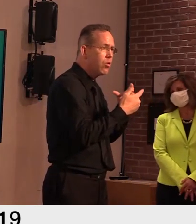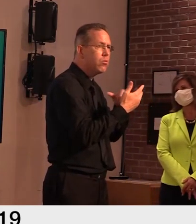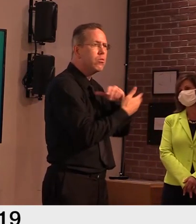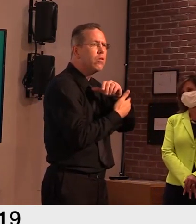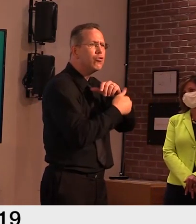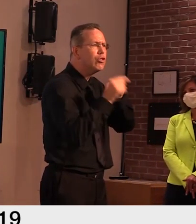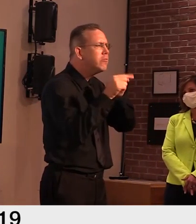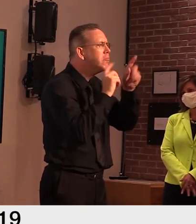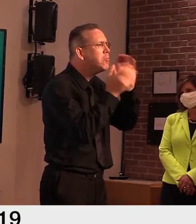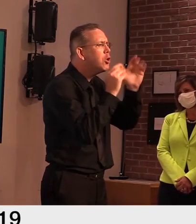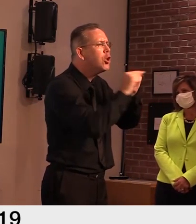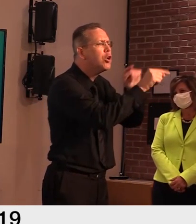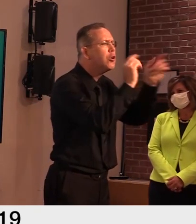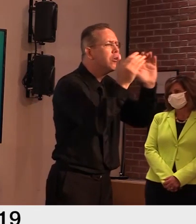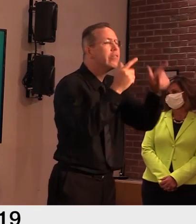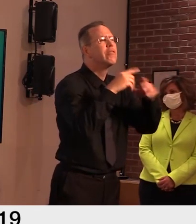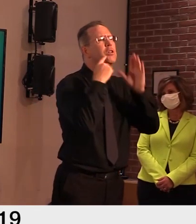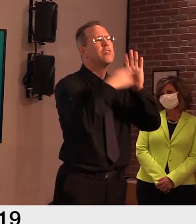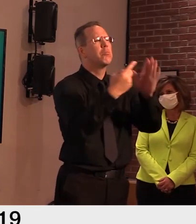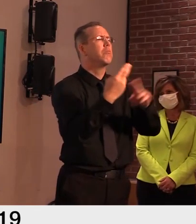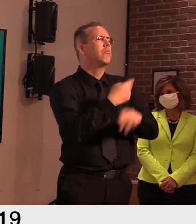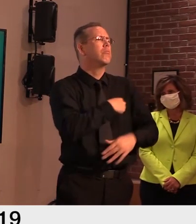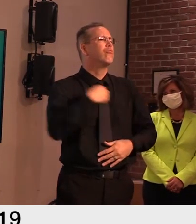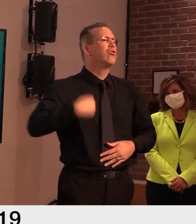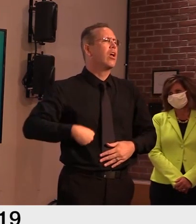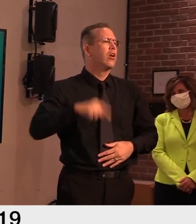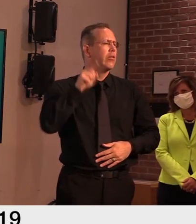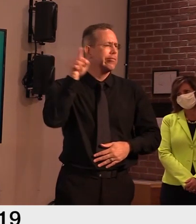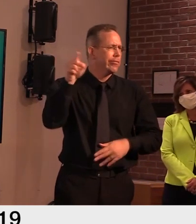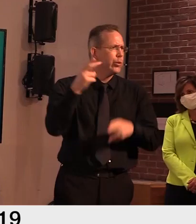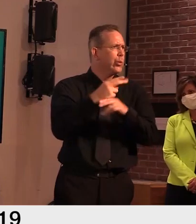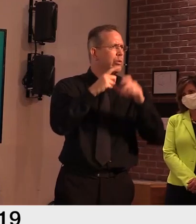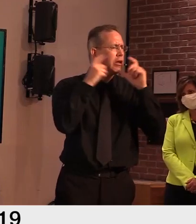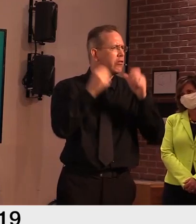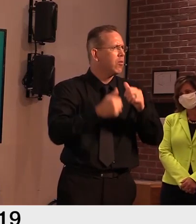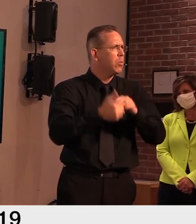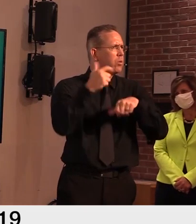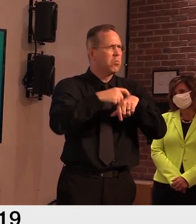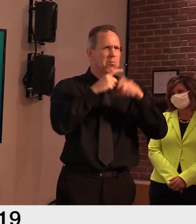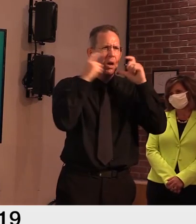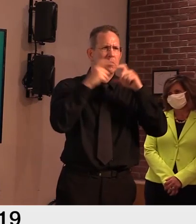to other populations. And that's usually in countries as opposed to,